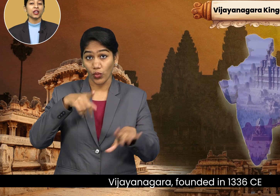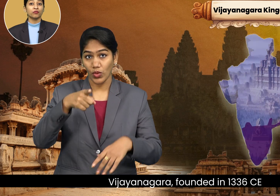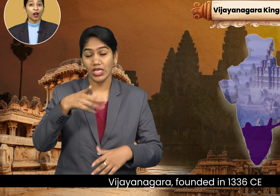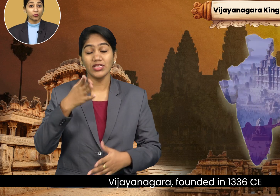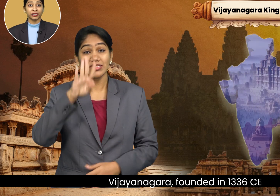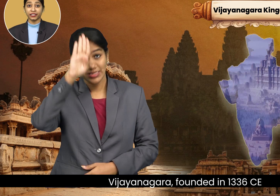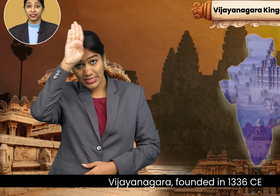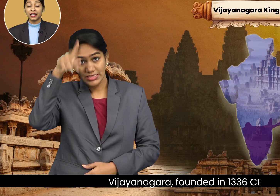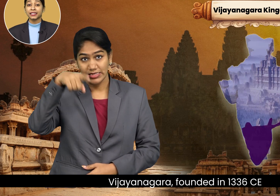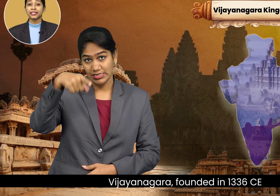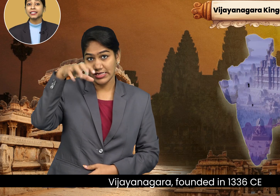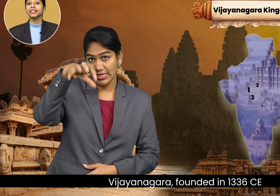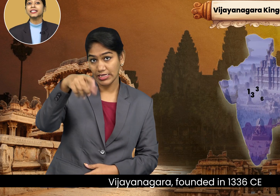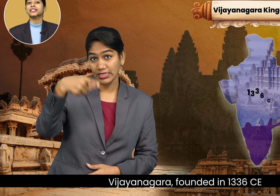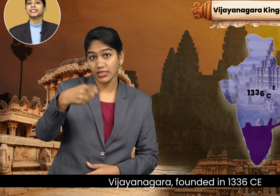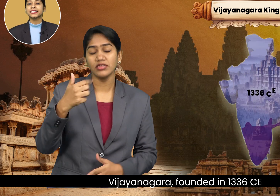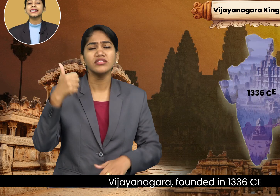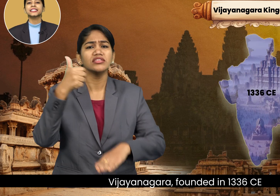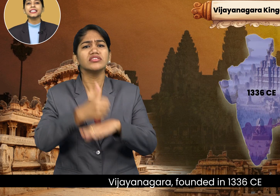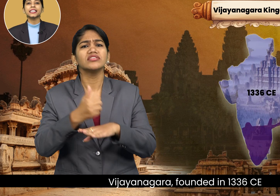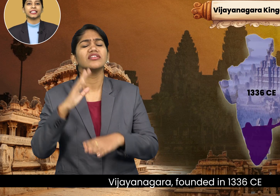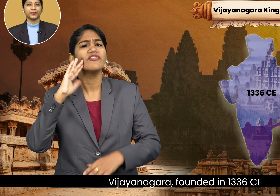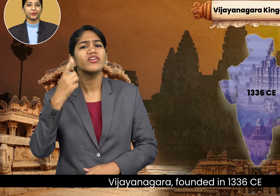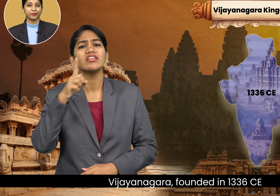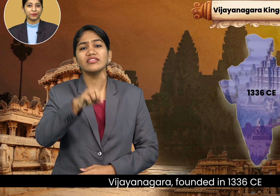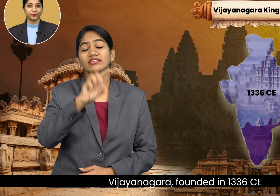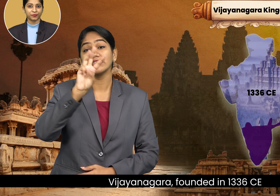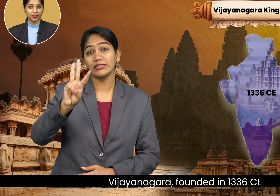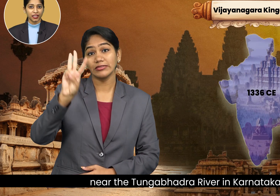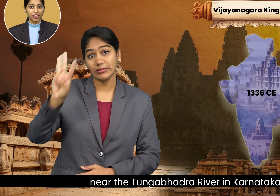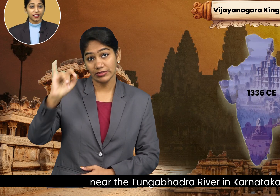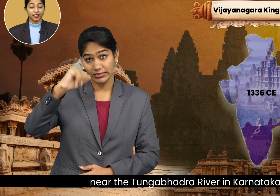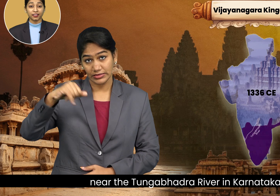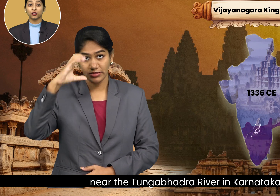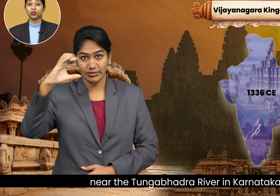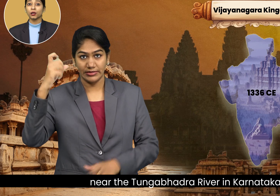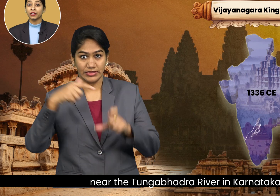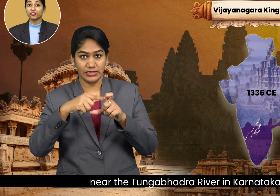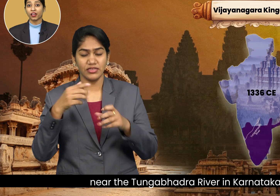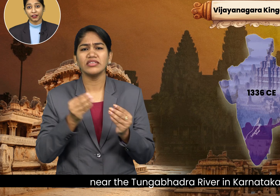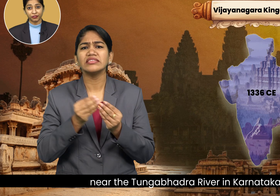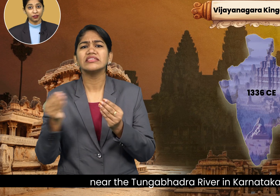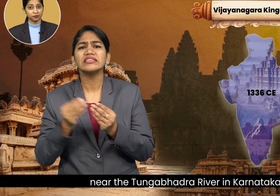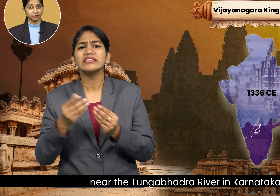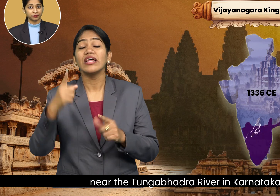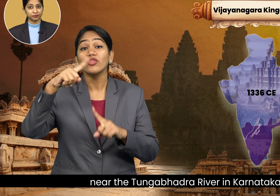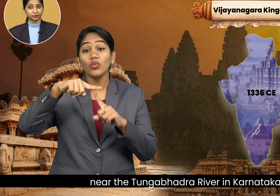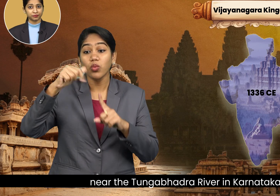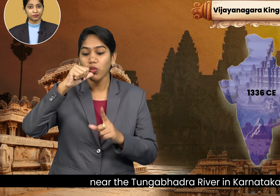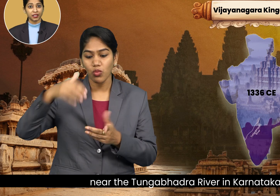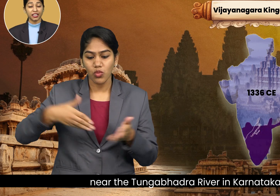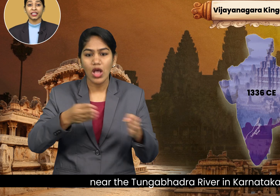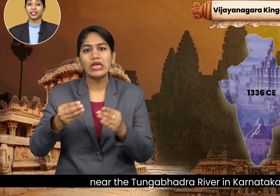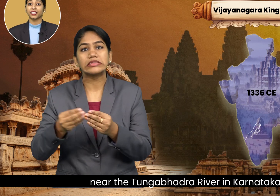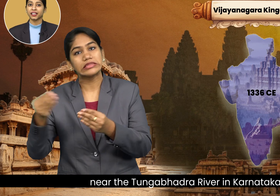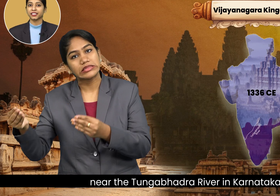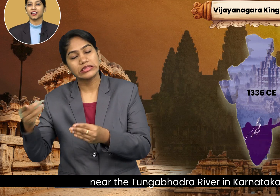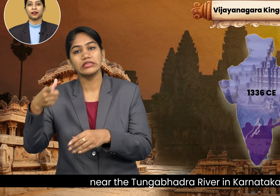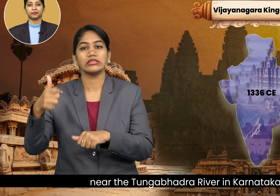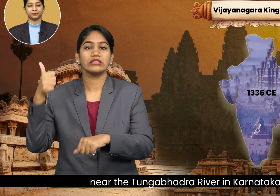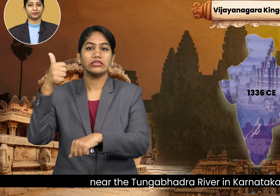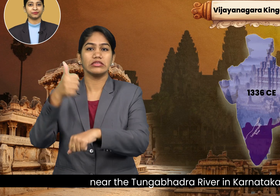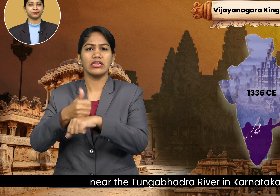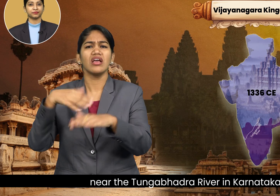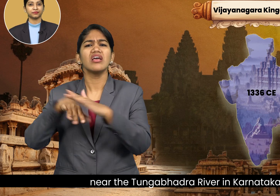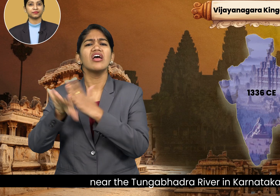Vijayanagara, founded in 1336 CE near the Tungabhadra river in